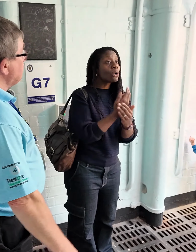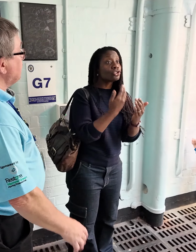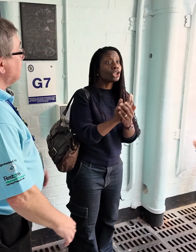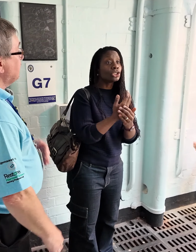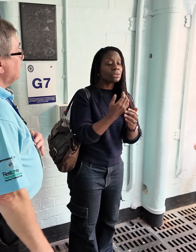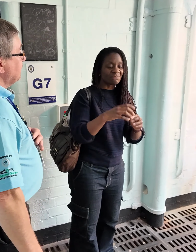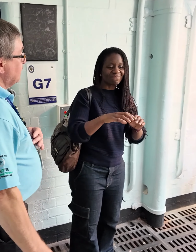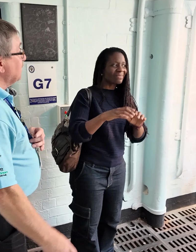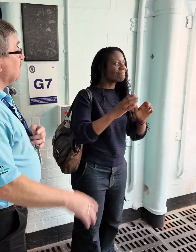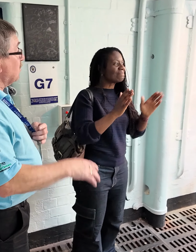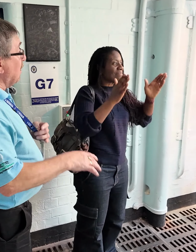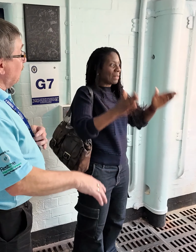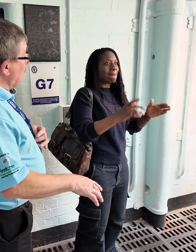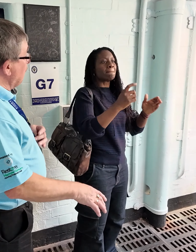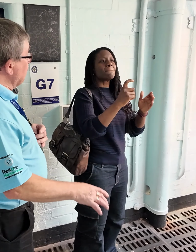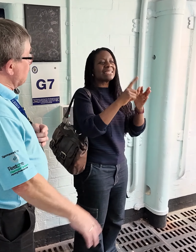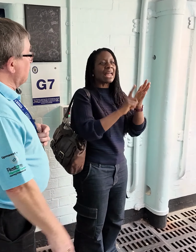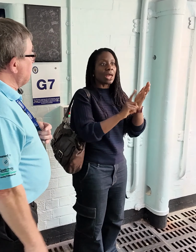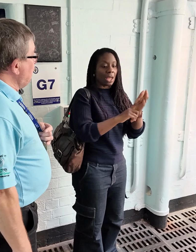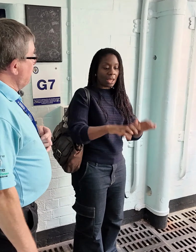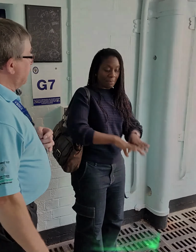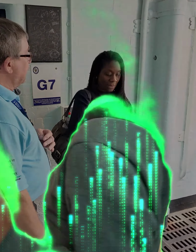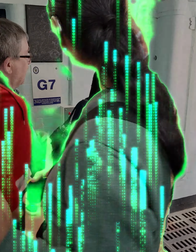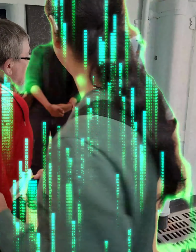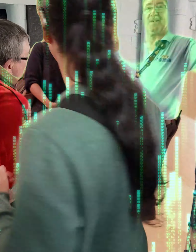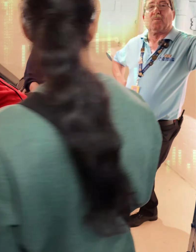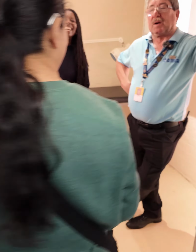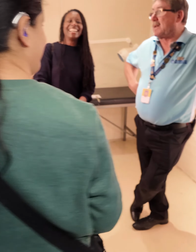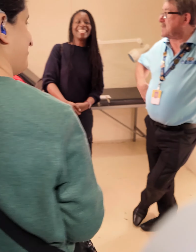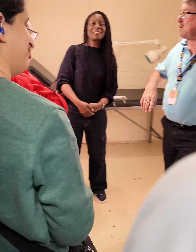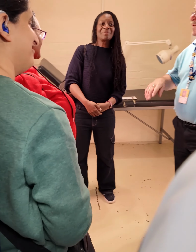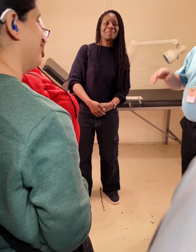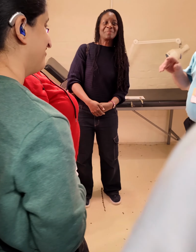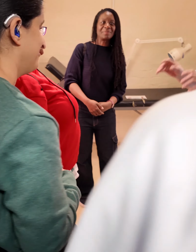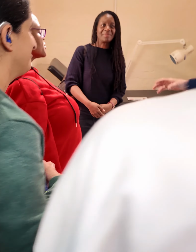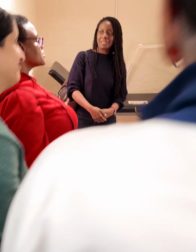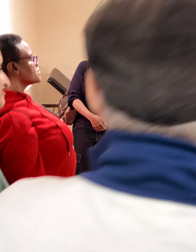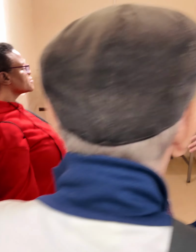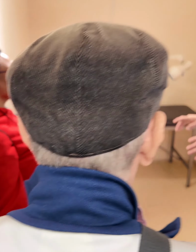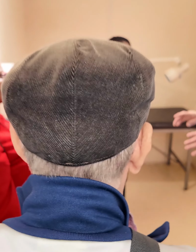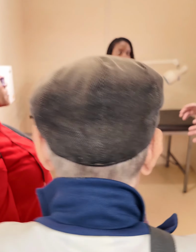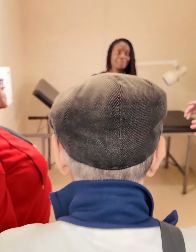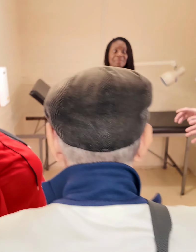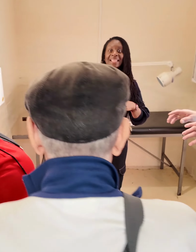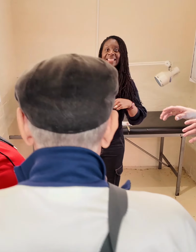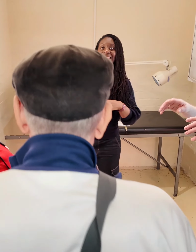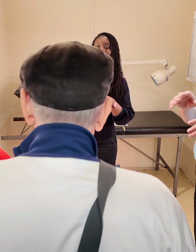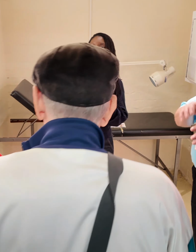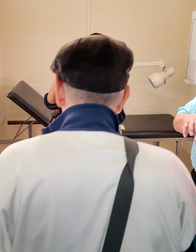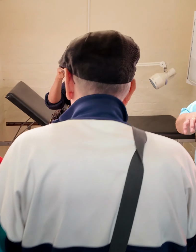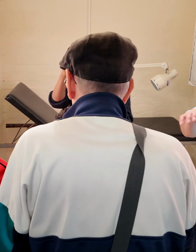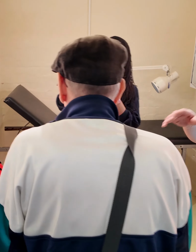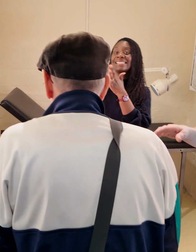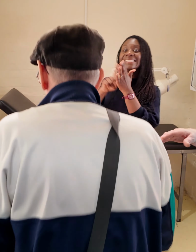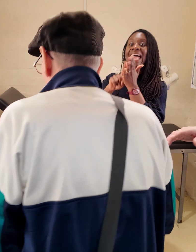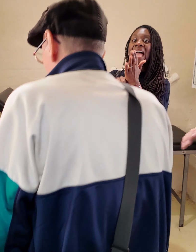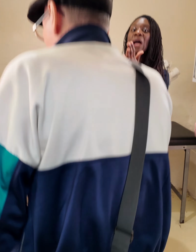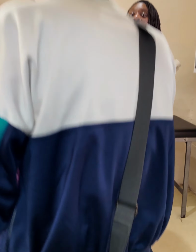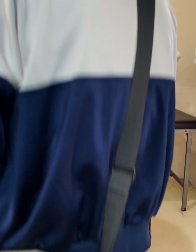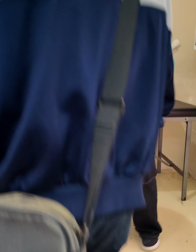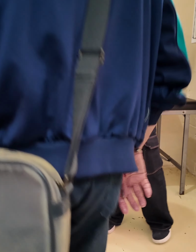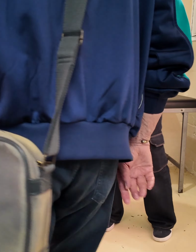drunk, you can't fall off and injure yourself. Right, so this cell depicts how things have changed